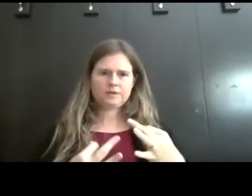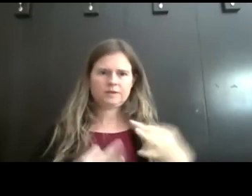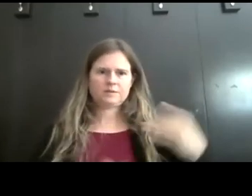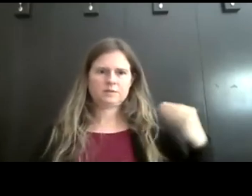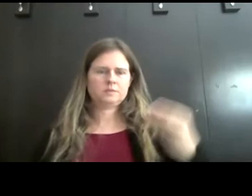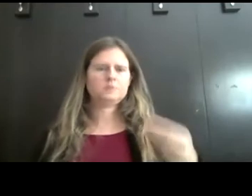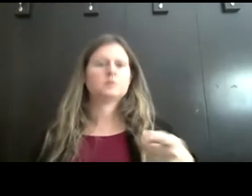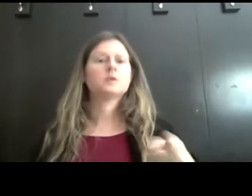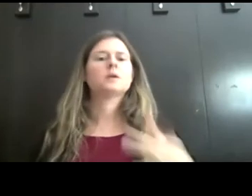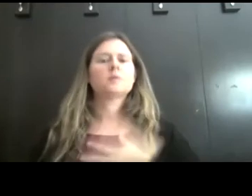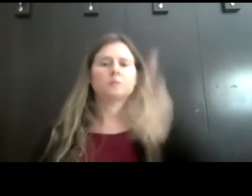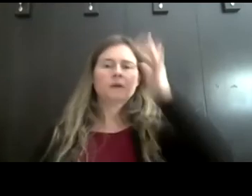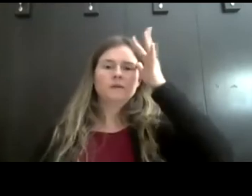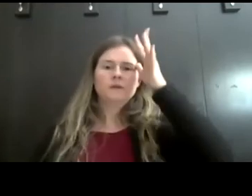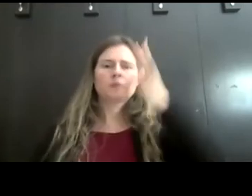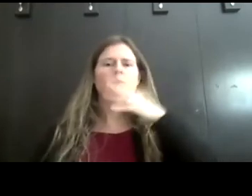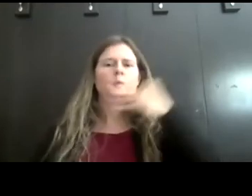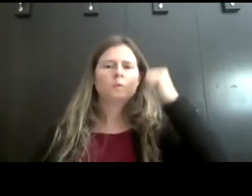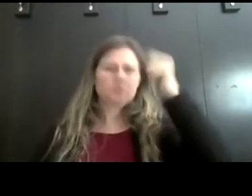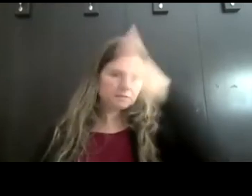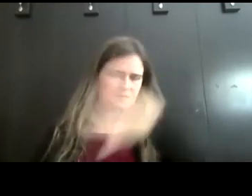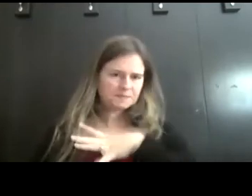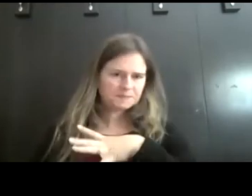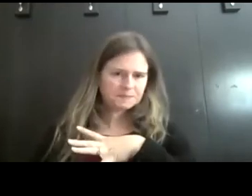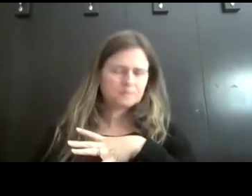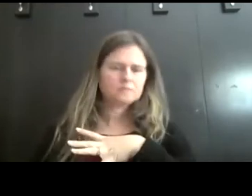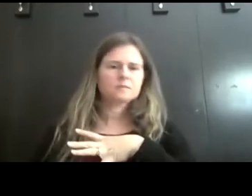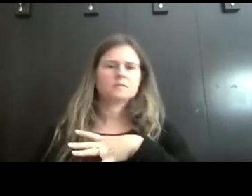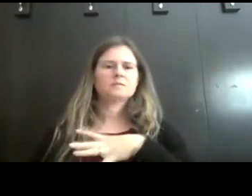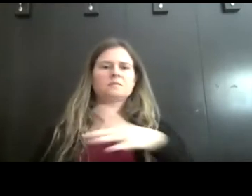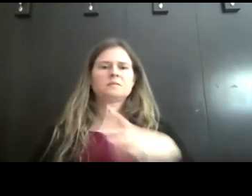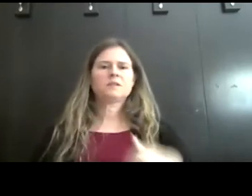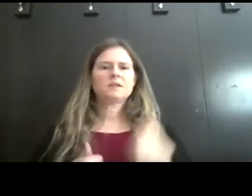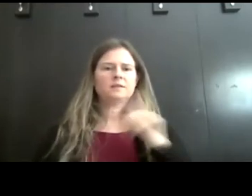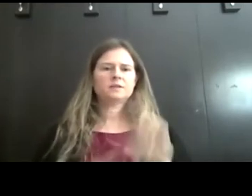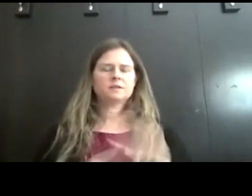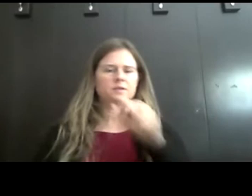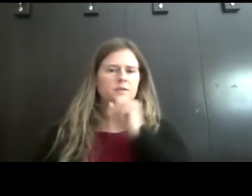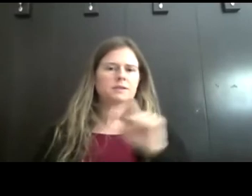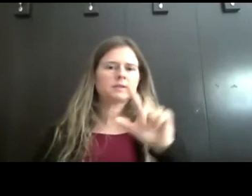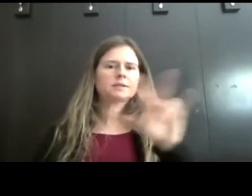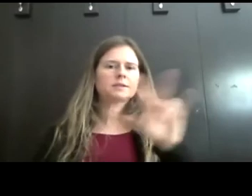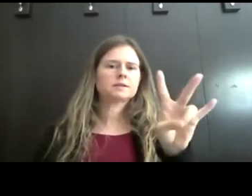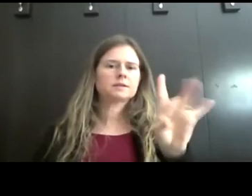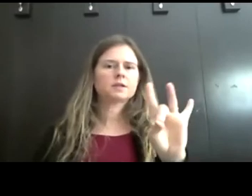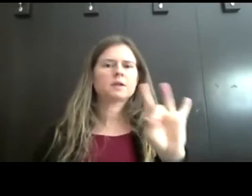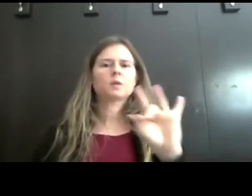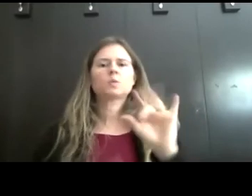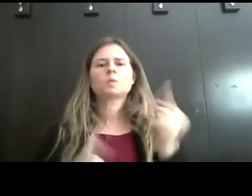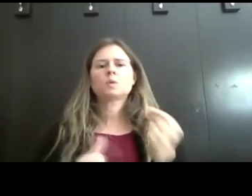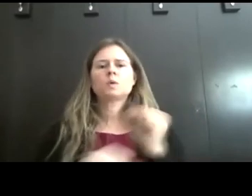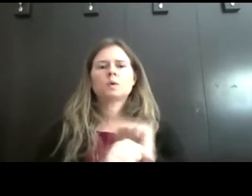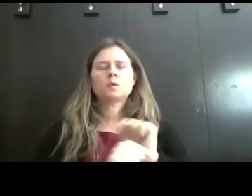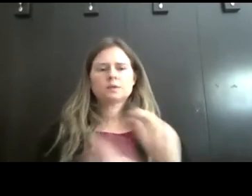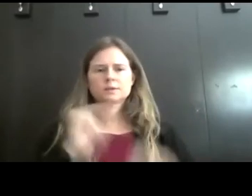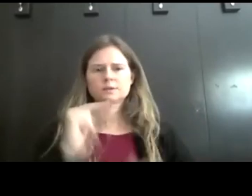my father later on in life. He lived till age 78 and worked in construction up